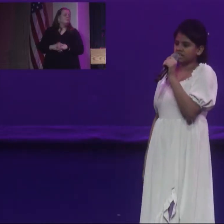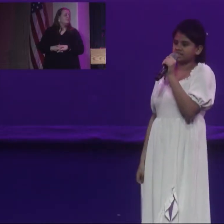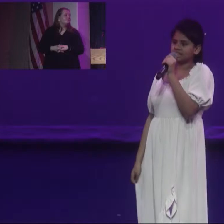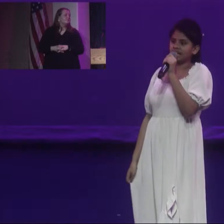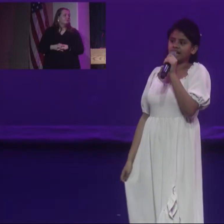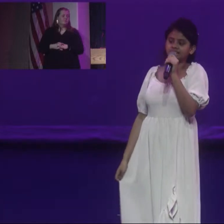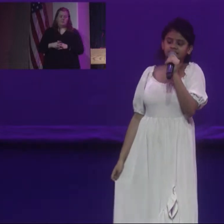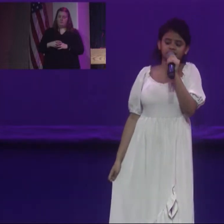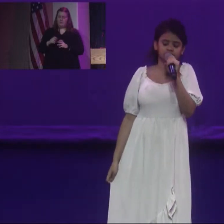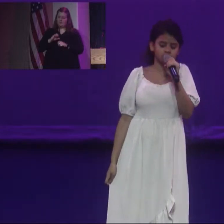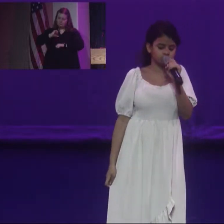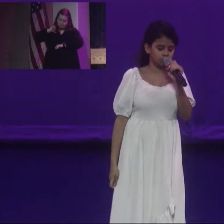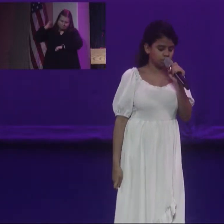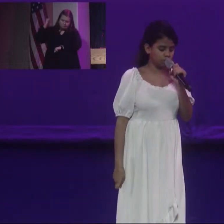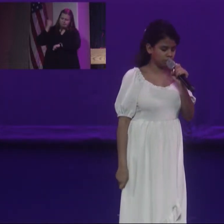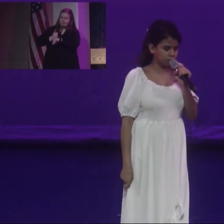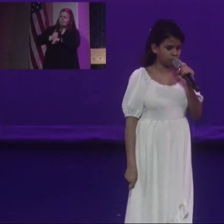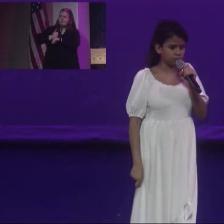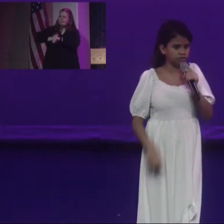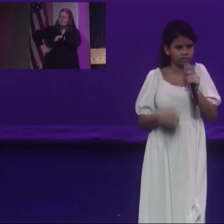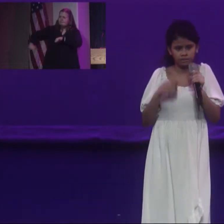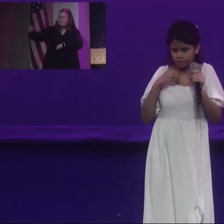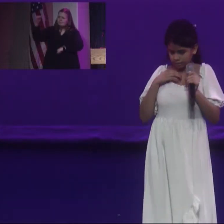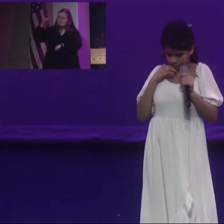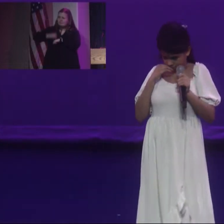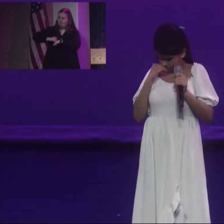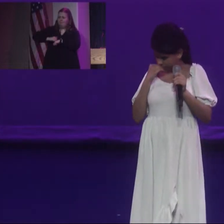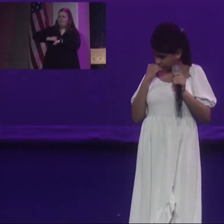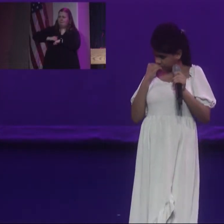love. It's set in stone.